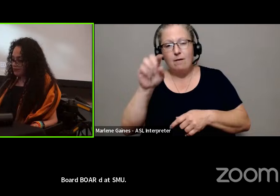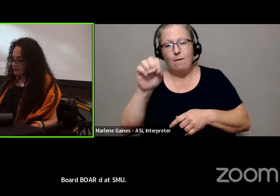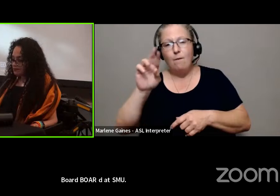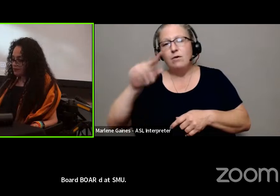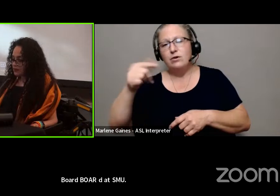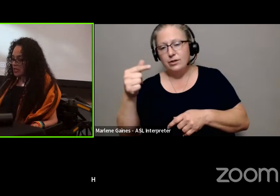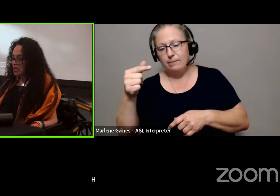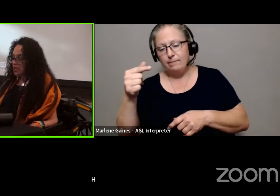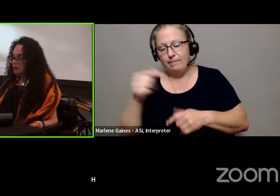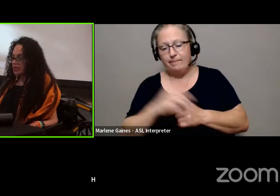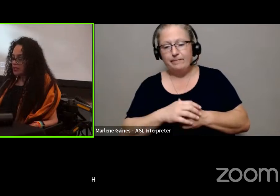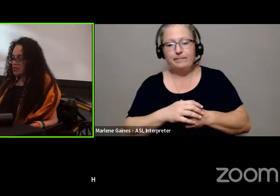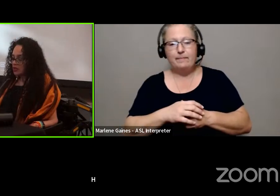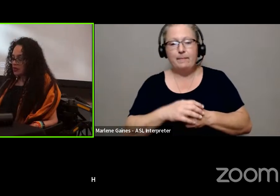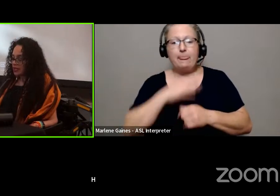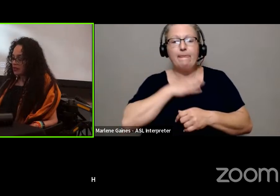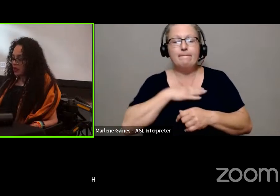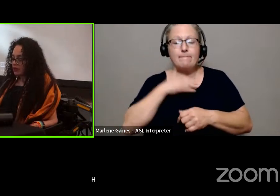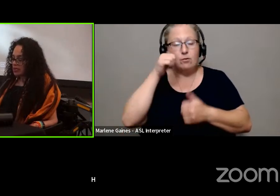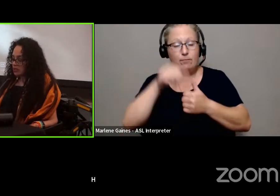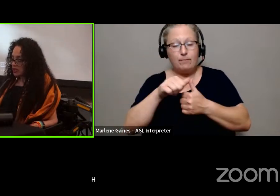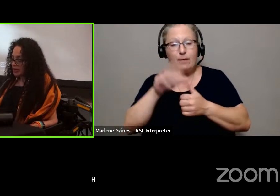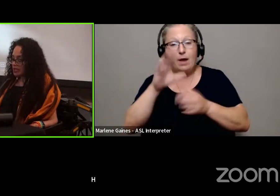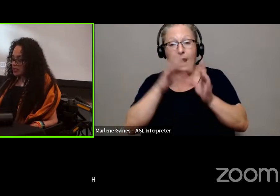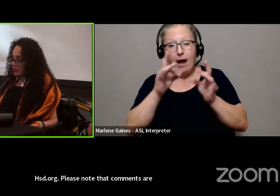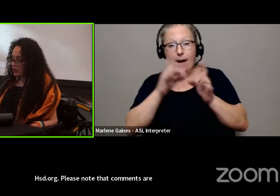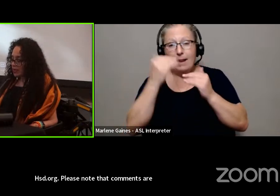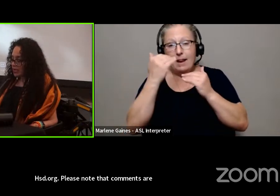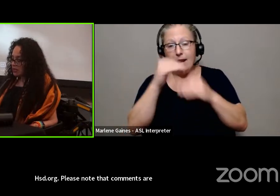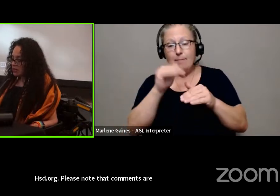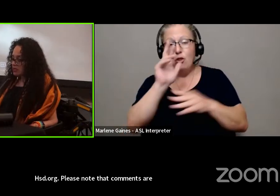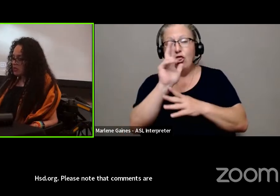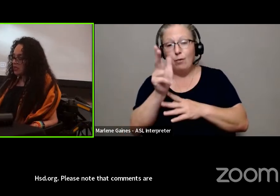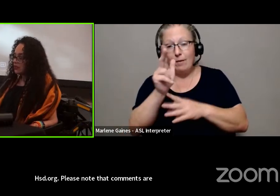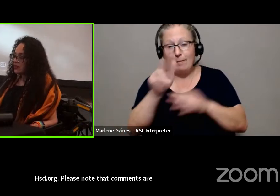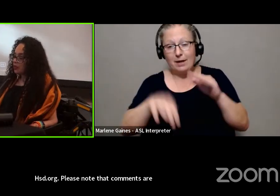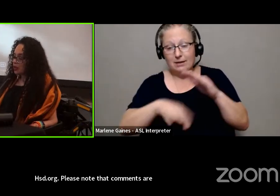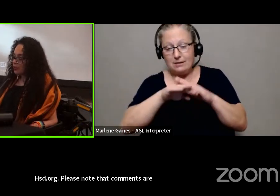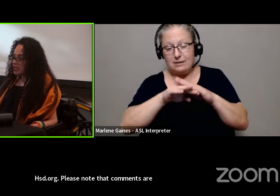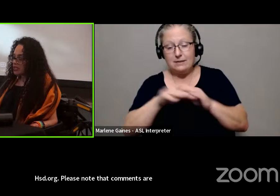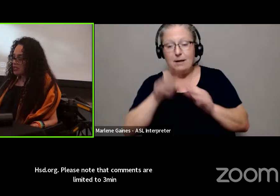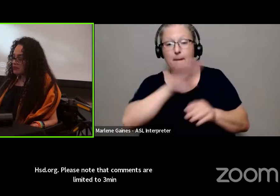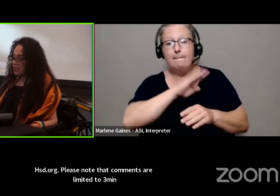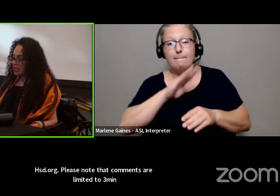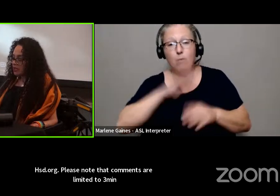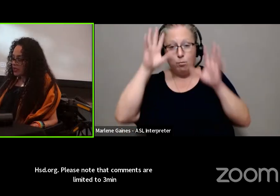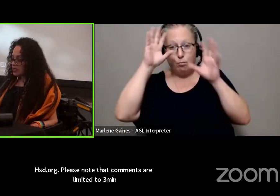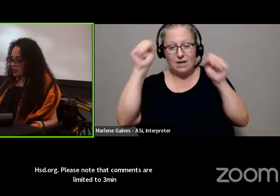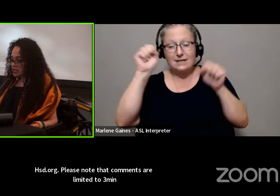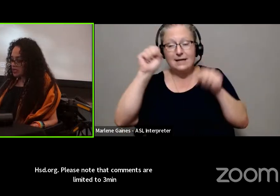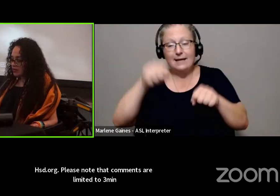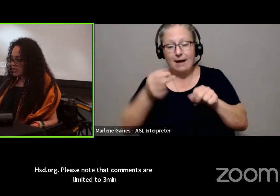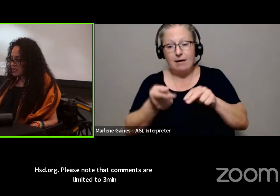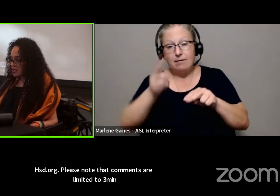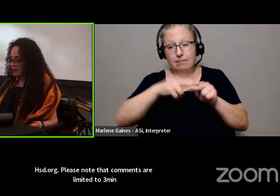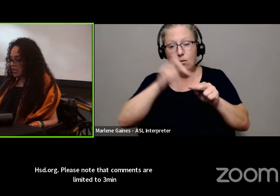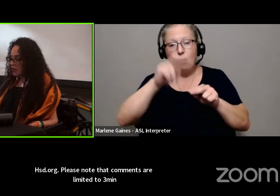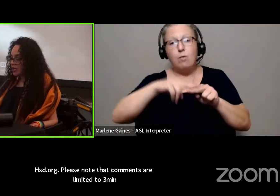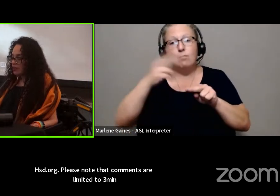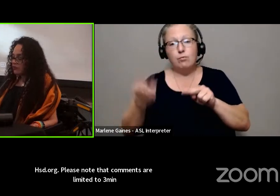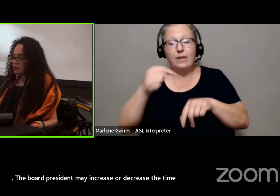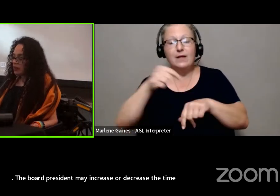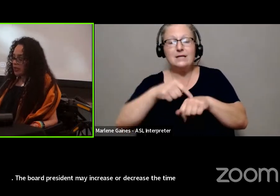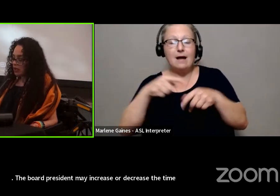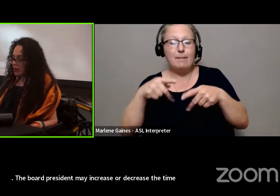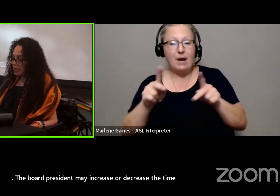SMUHSD.org. Please note that comments are limited to 3 minutes. The board president may increase or decrease the time